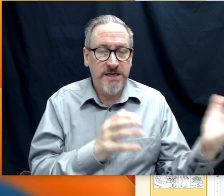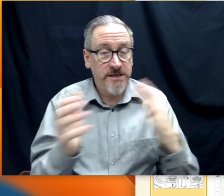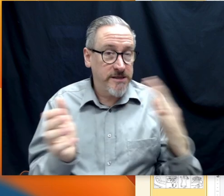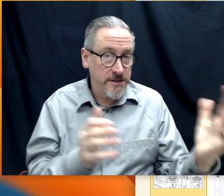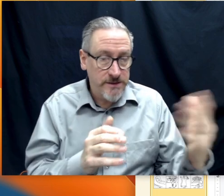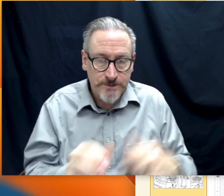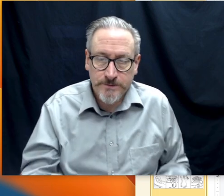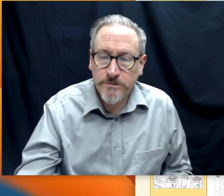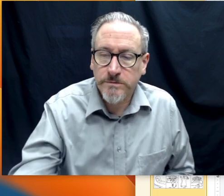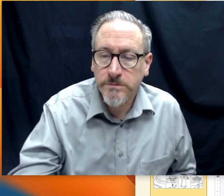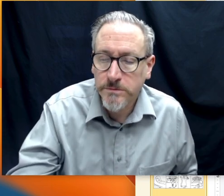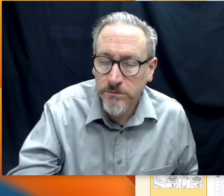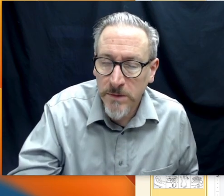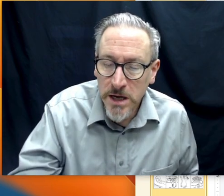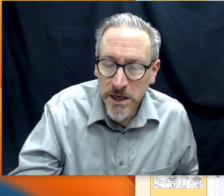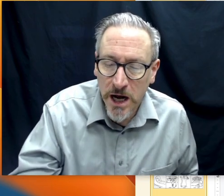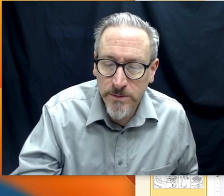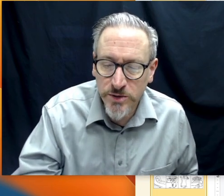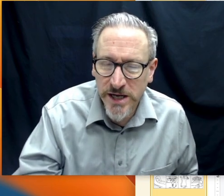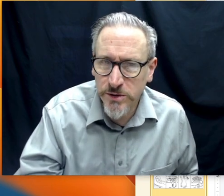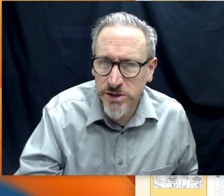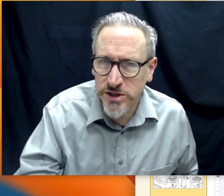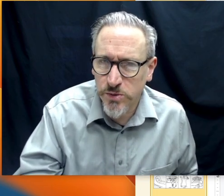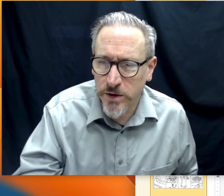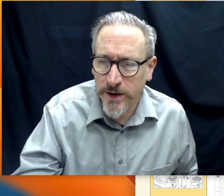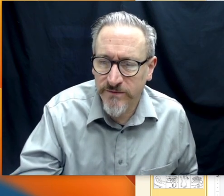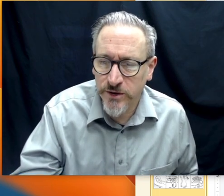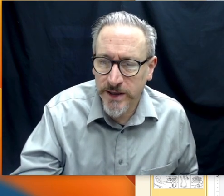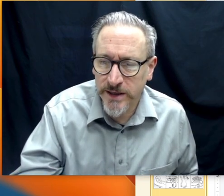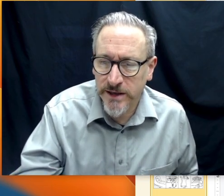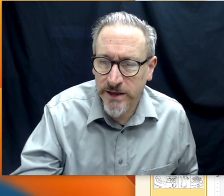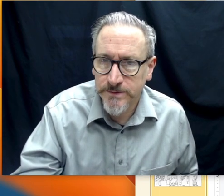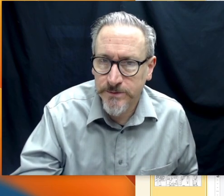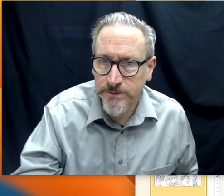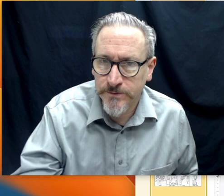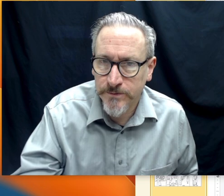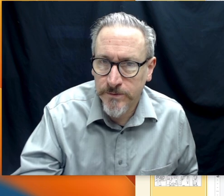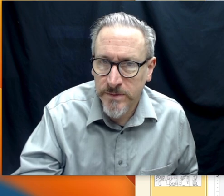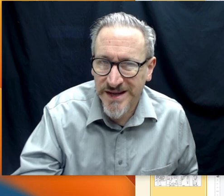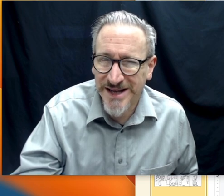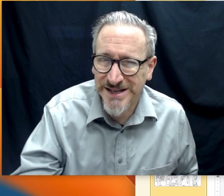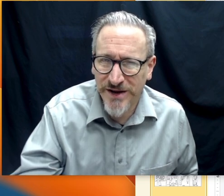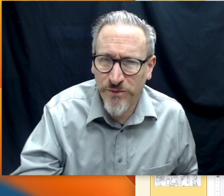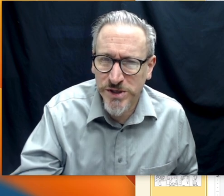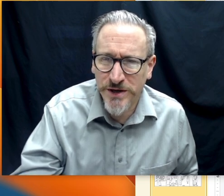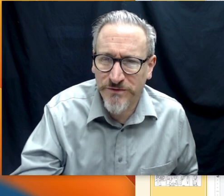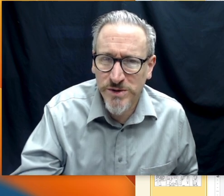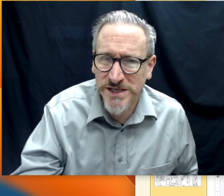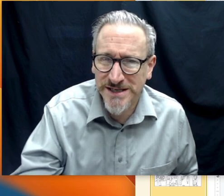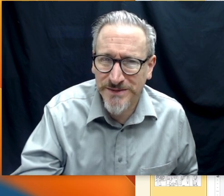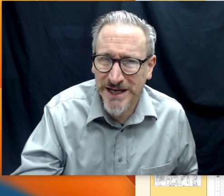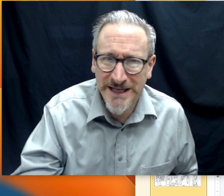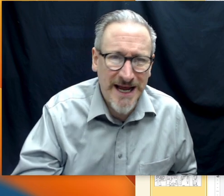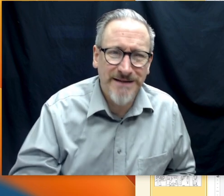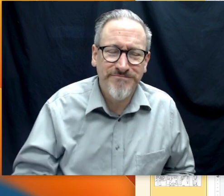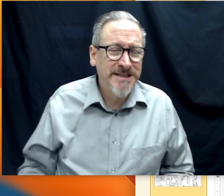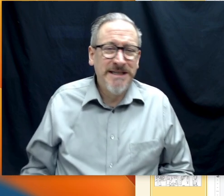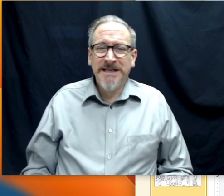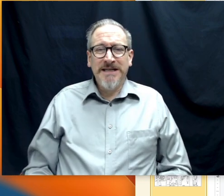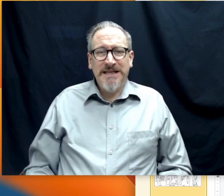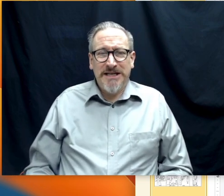different sentences. Don't get used to just one way of doing things. If once you get frozen in something like